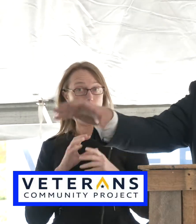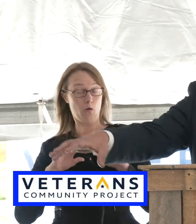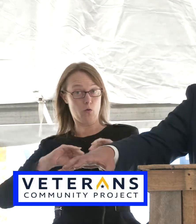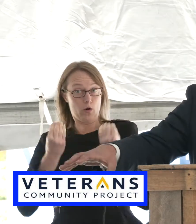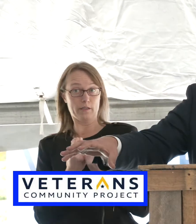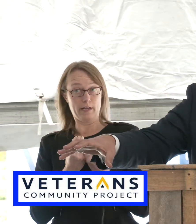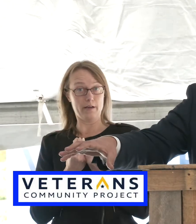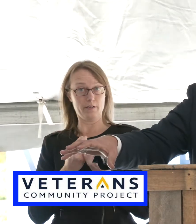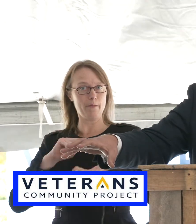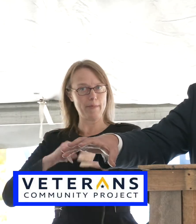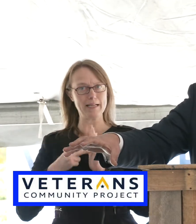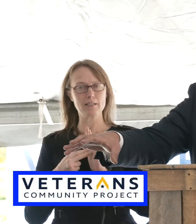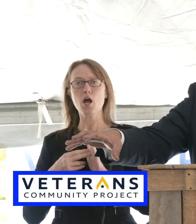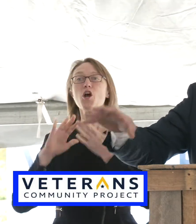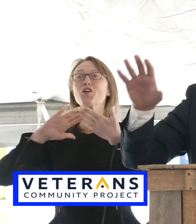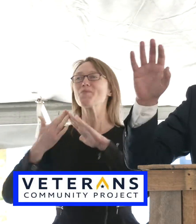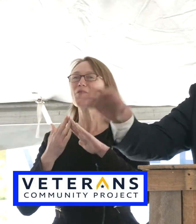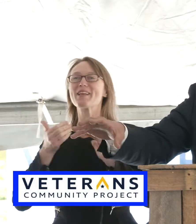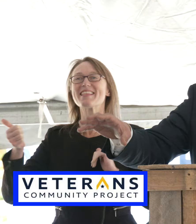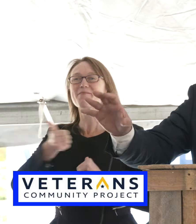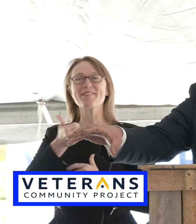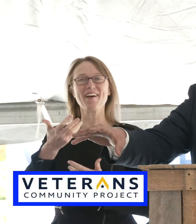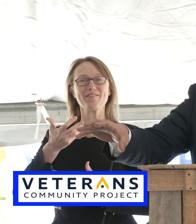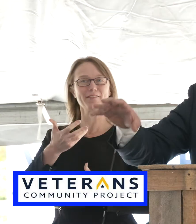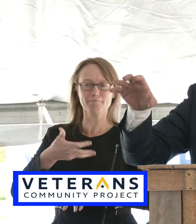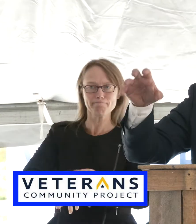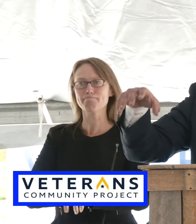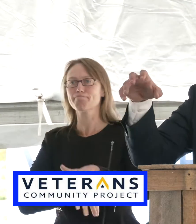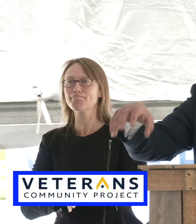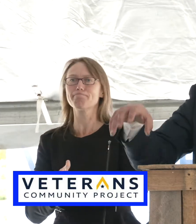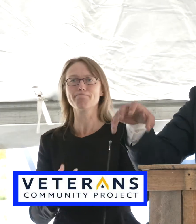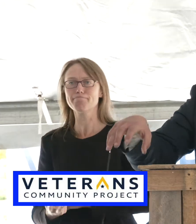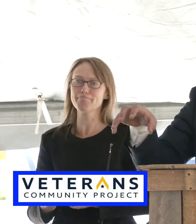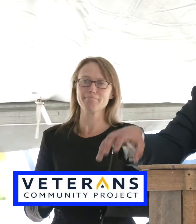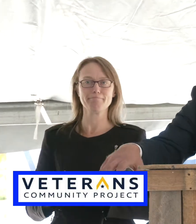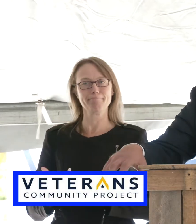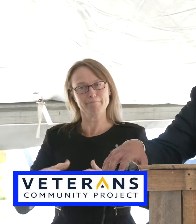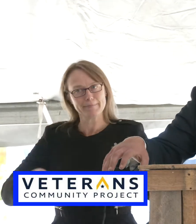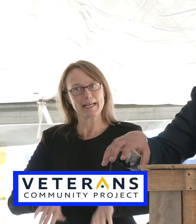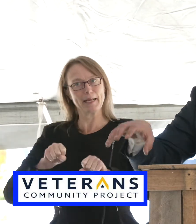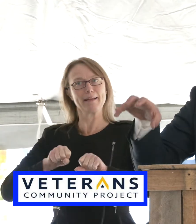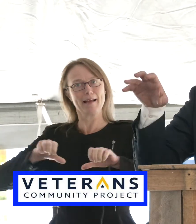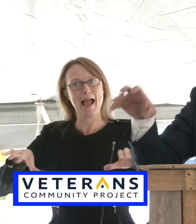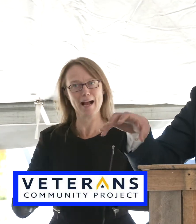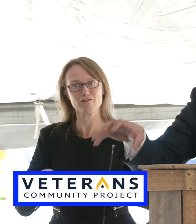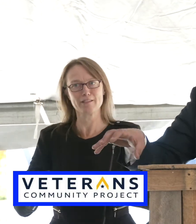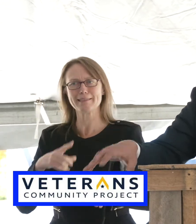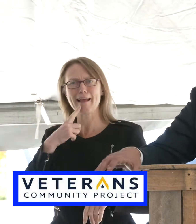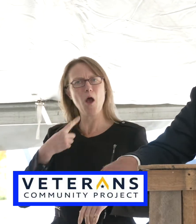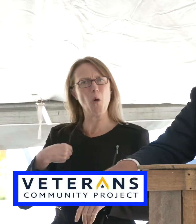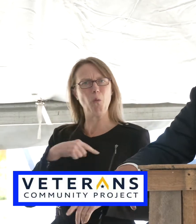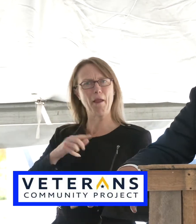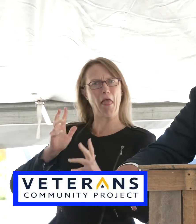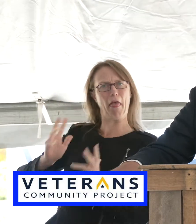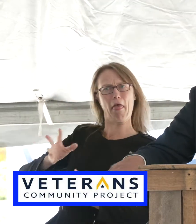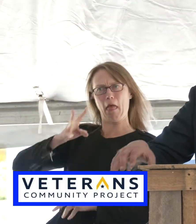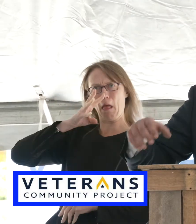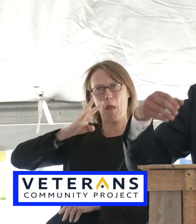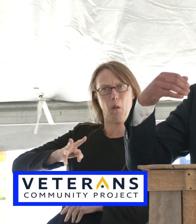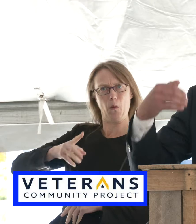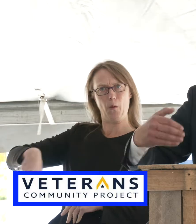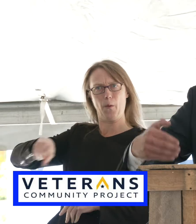going to wait for somebody else to fix this. We're not going to leave people in our community behind. We're going to do something about